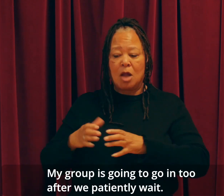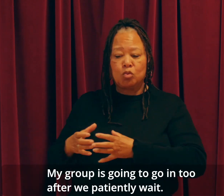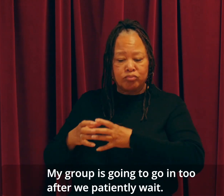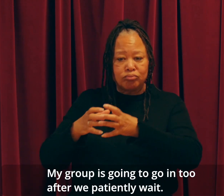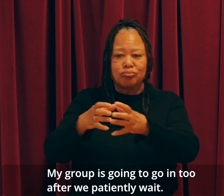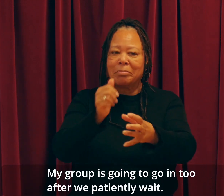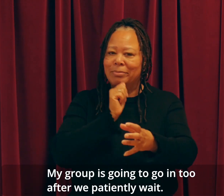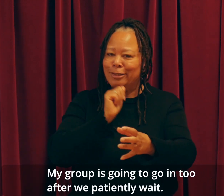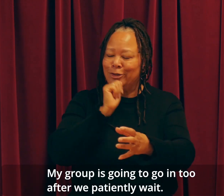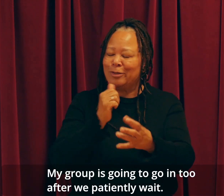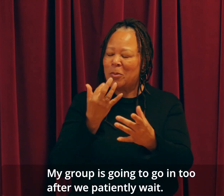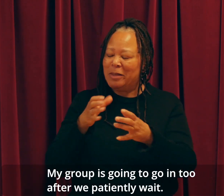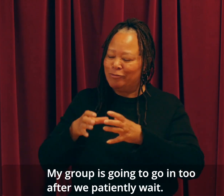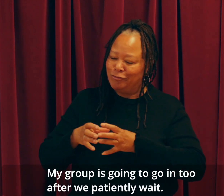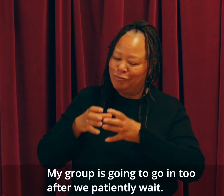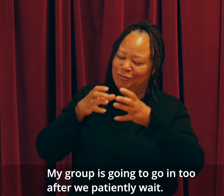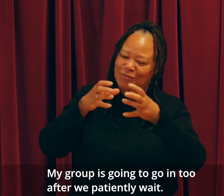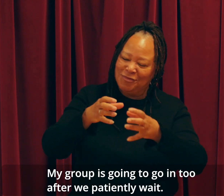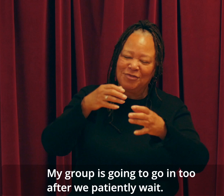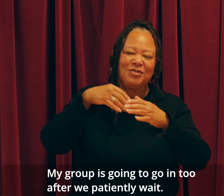My group is going to go in too after we patiently wait.